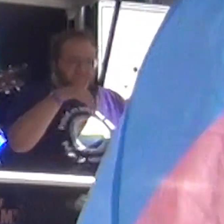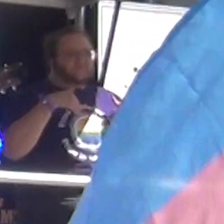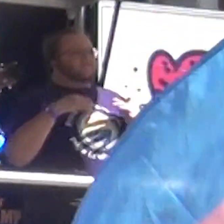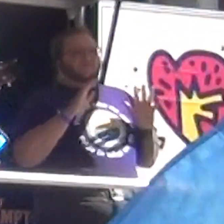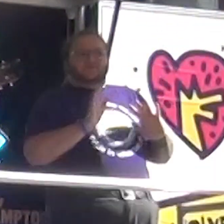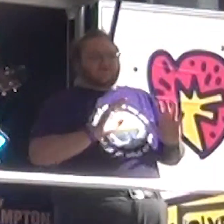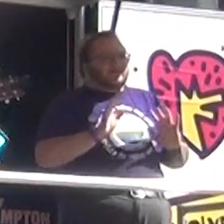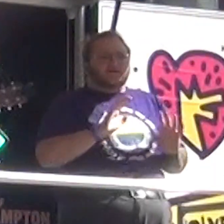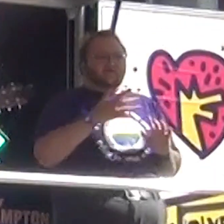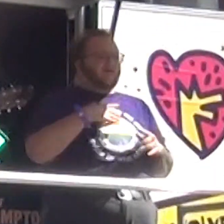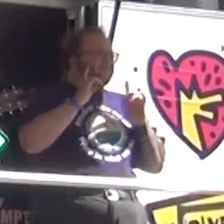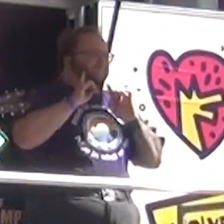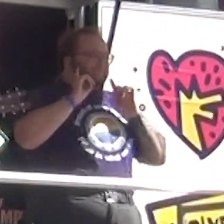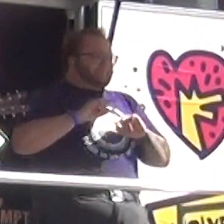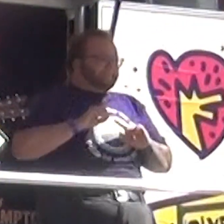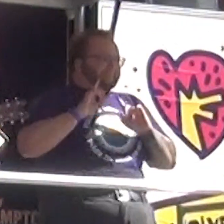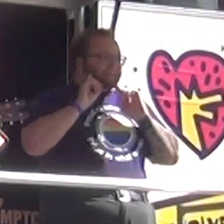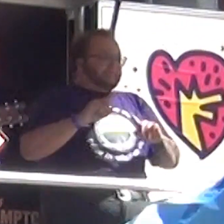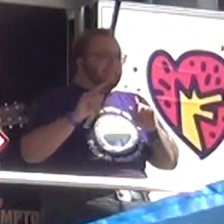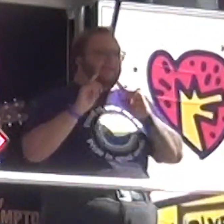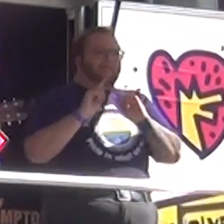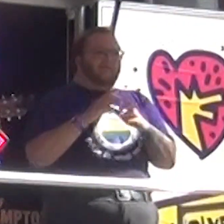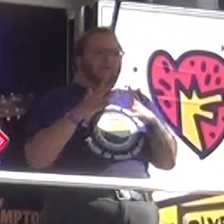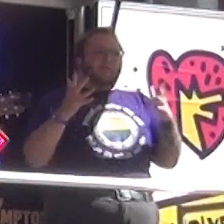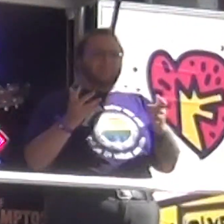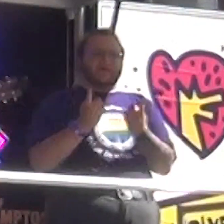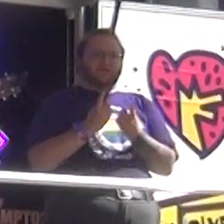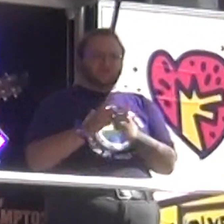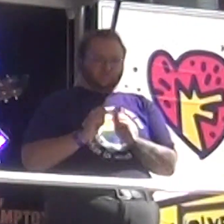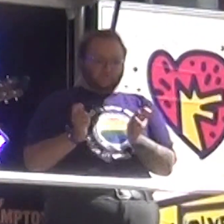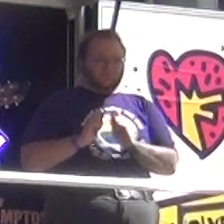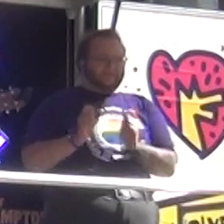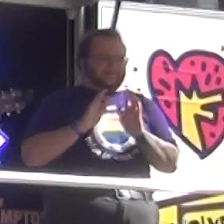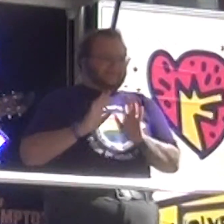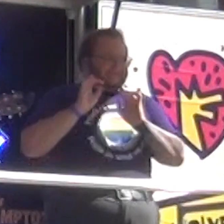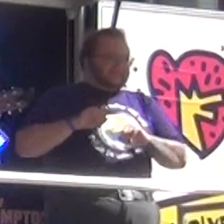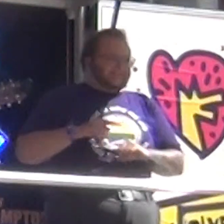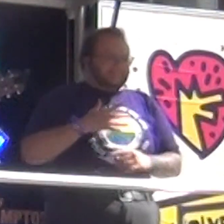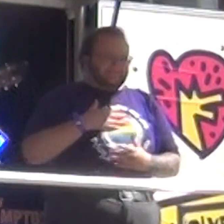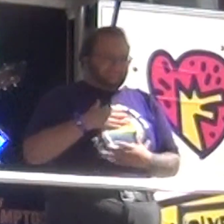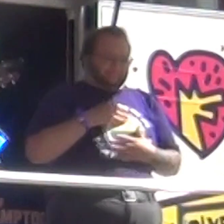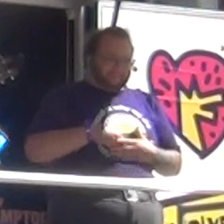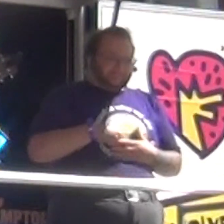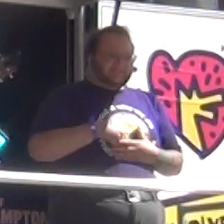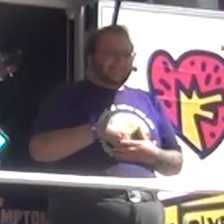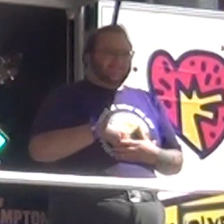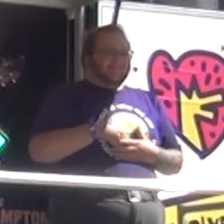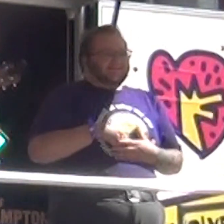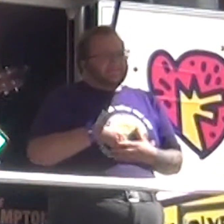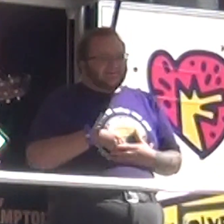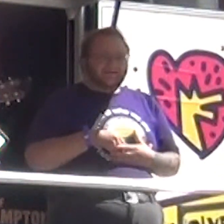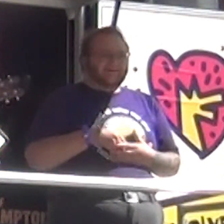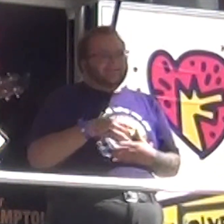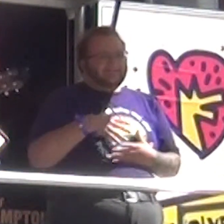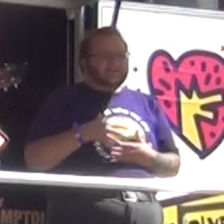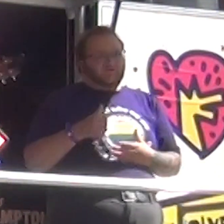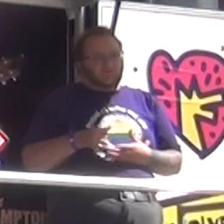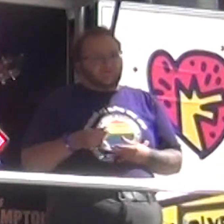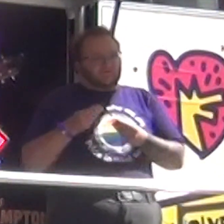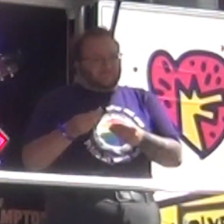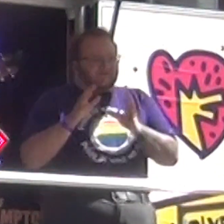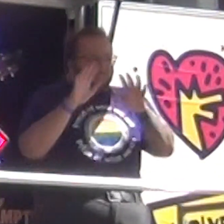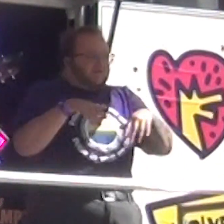try to ignore the big issue. But deep down I know that the God's faith